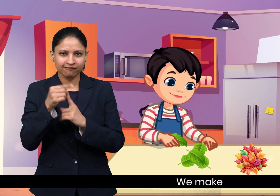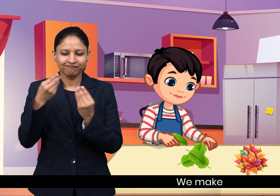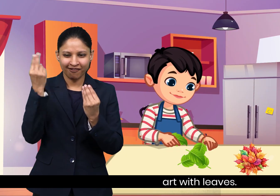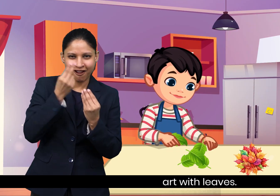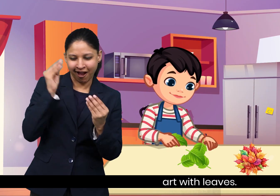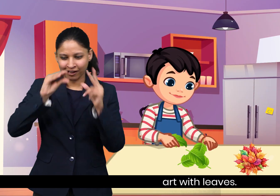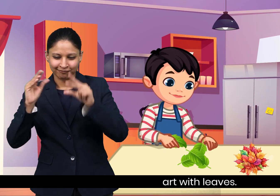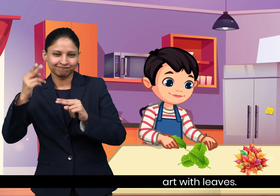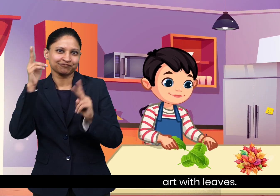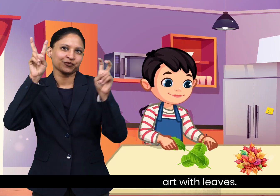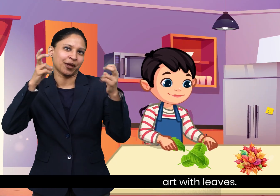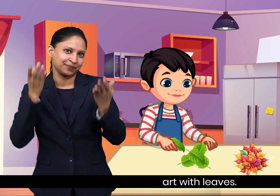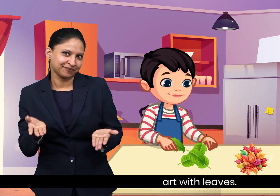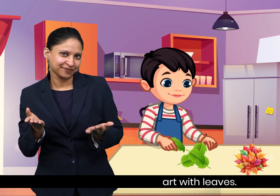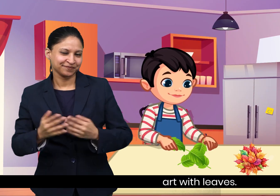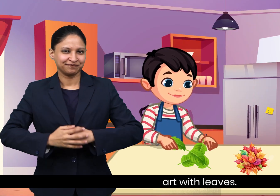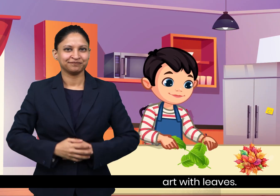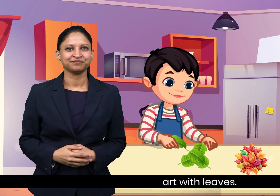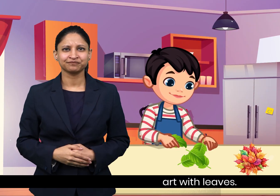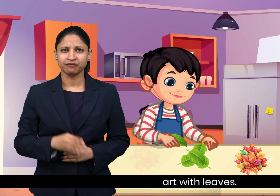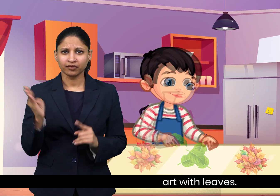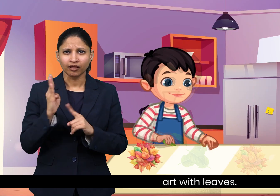We make art with leaves.